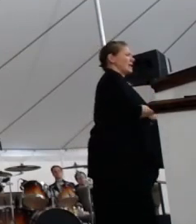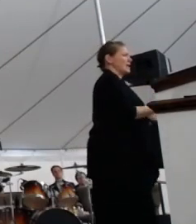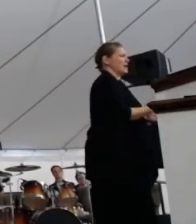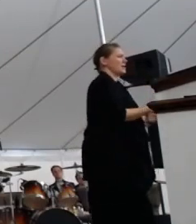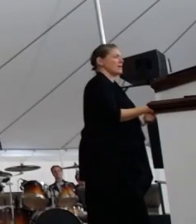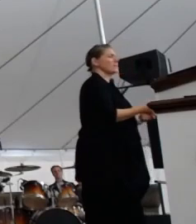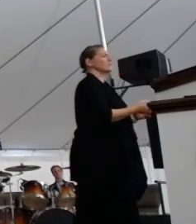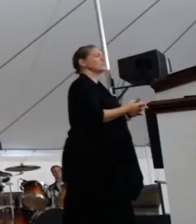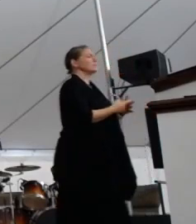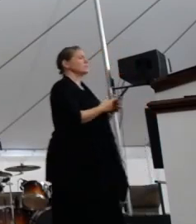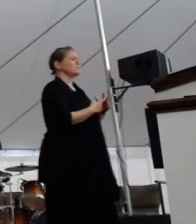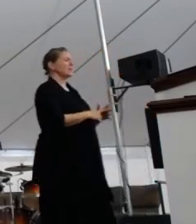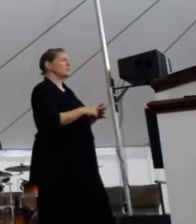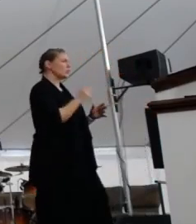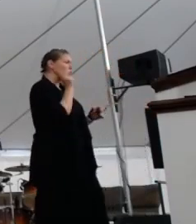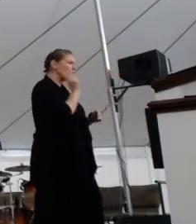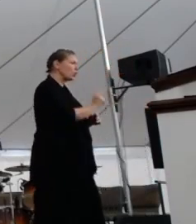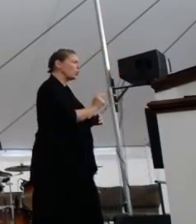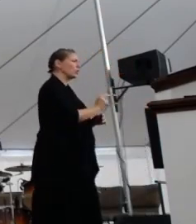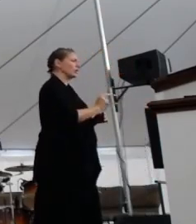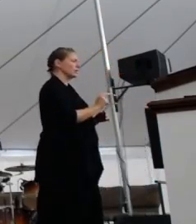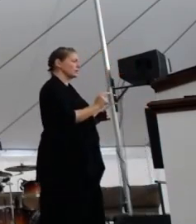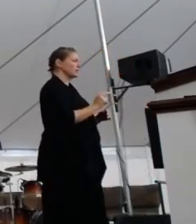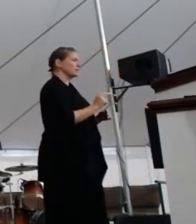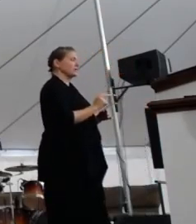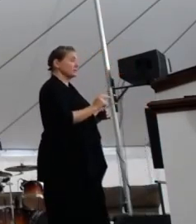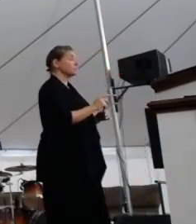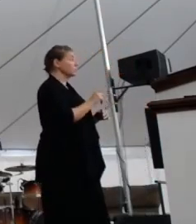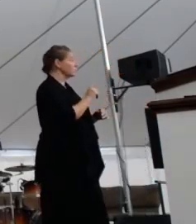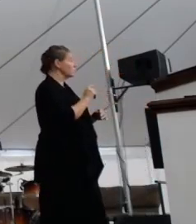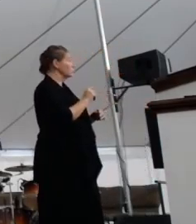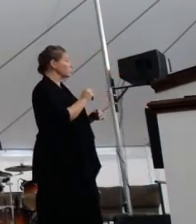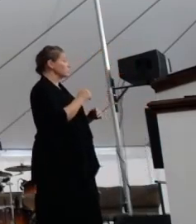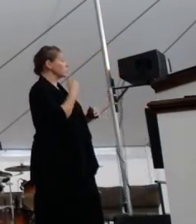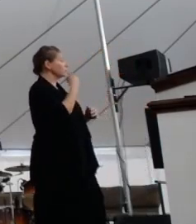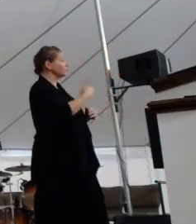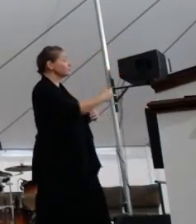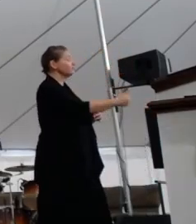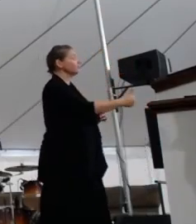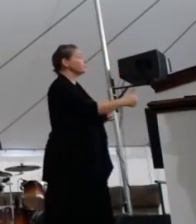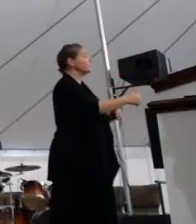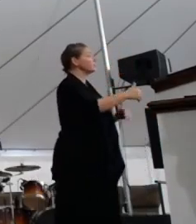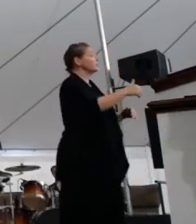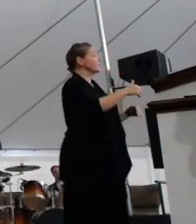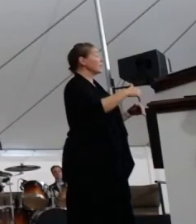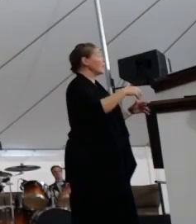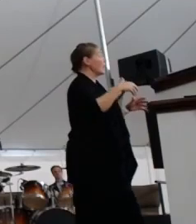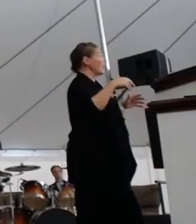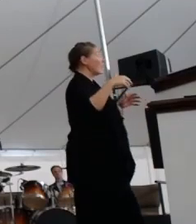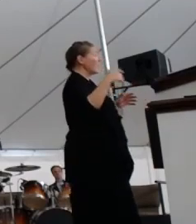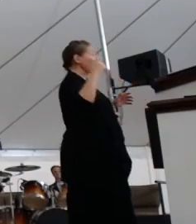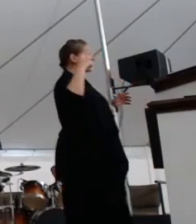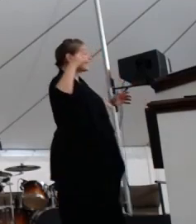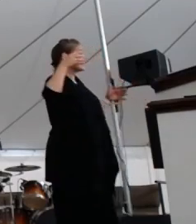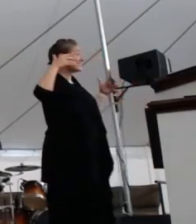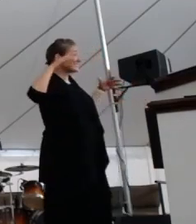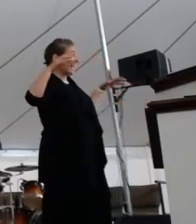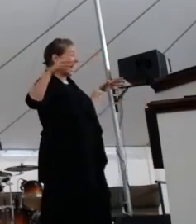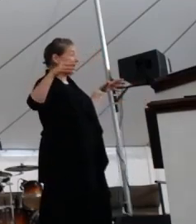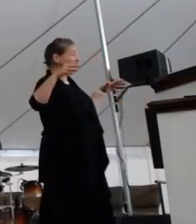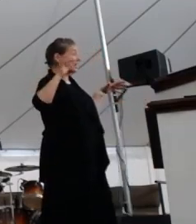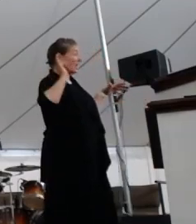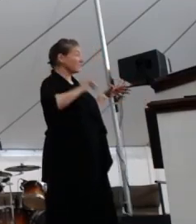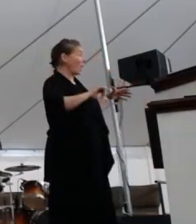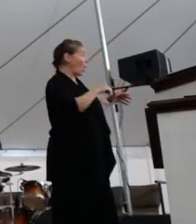And she began to look, and she began to search, and sure enough, it wasn't too long. The sounds that used to make all the other monkeys run